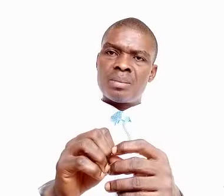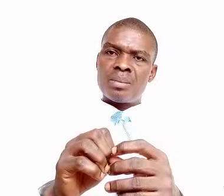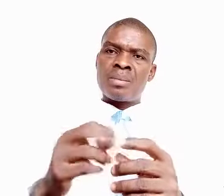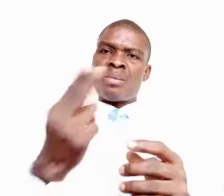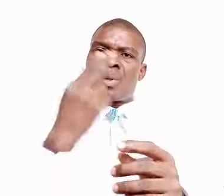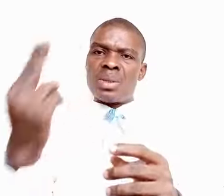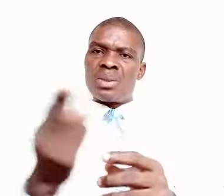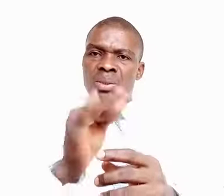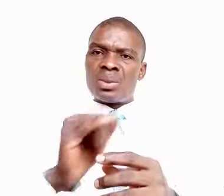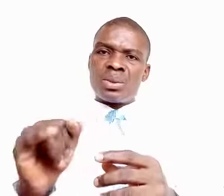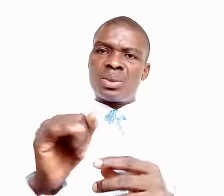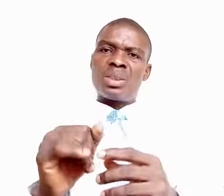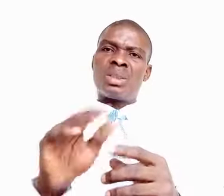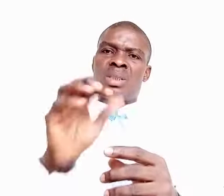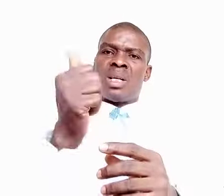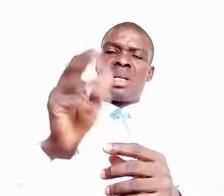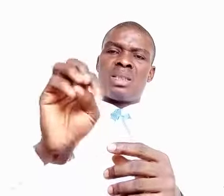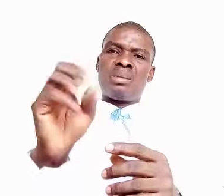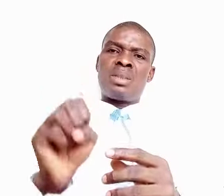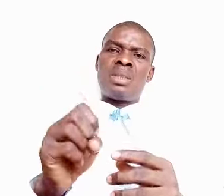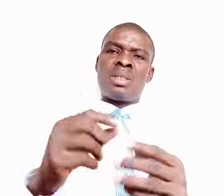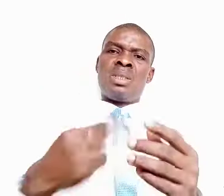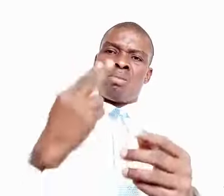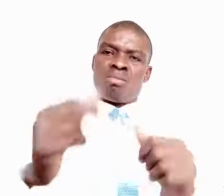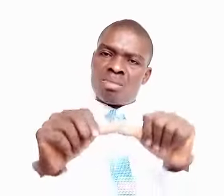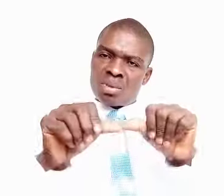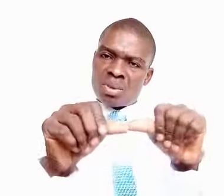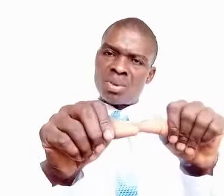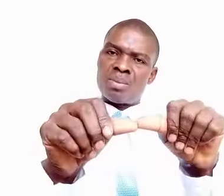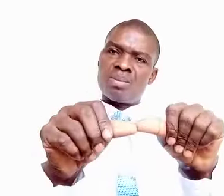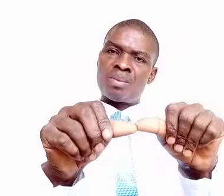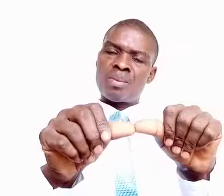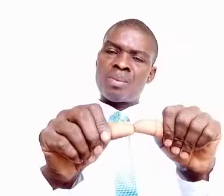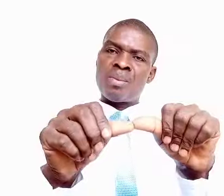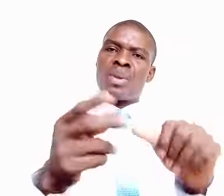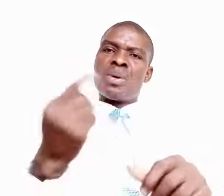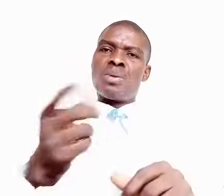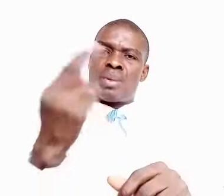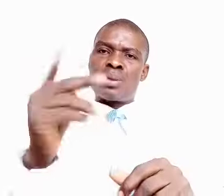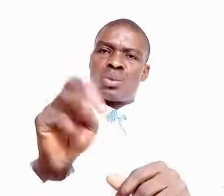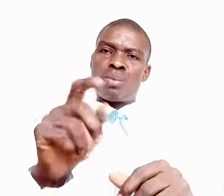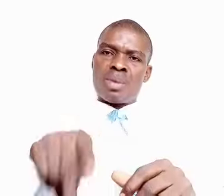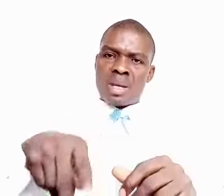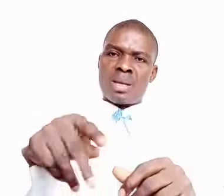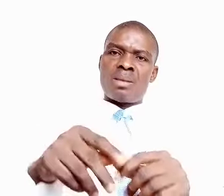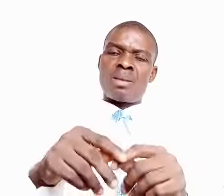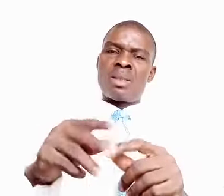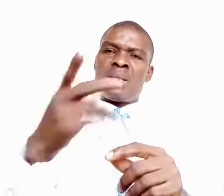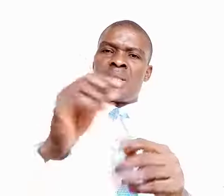Uses alliteration extensively. Onomatopoeia. Beyond rhyme and